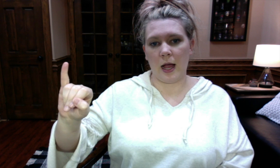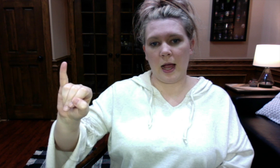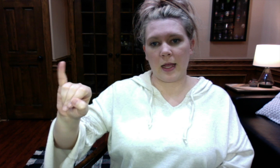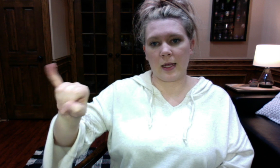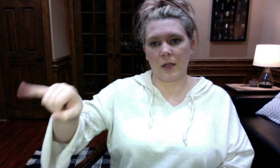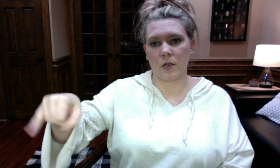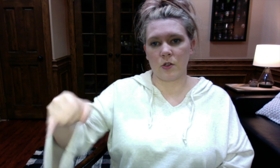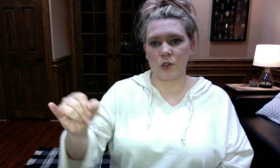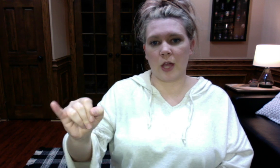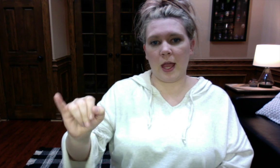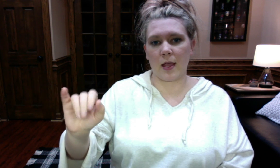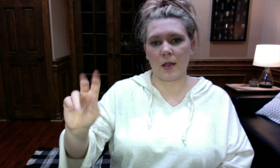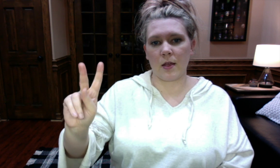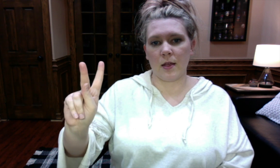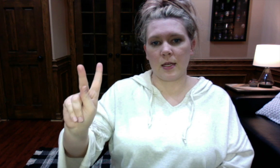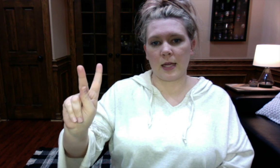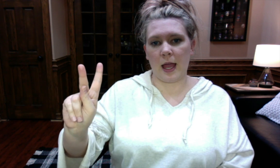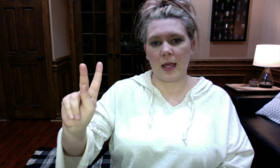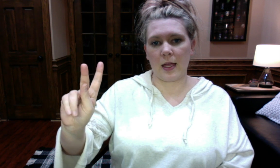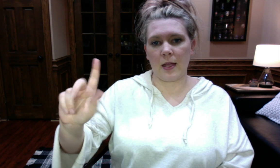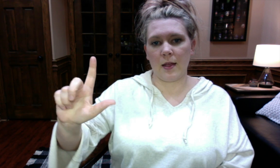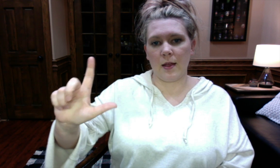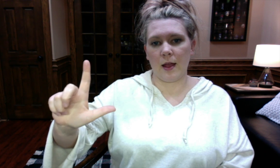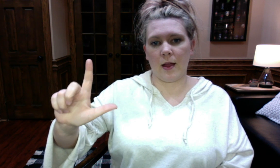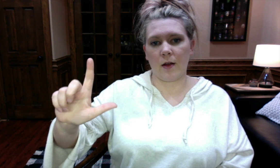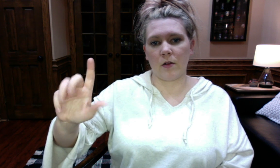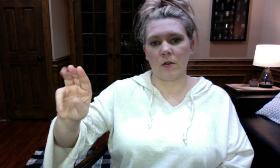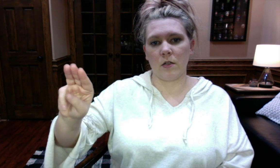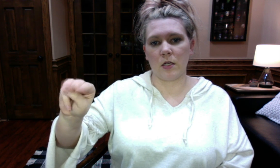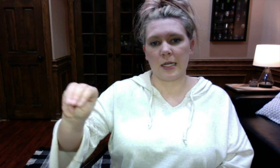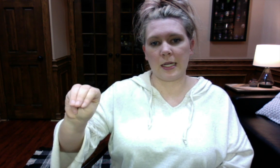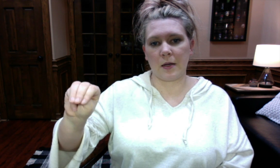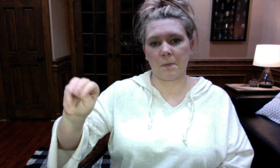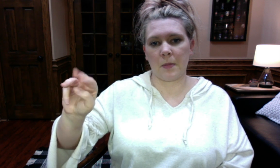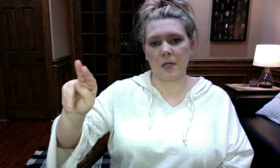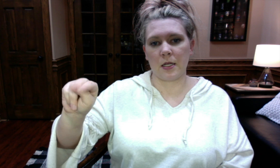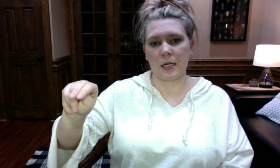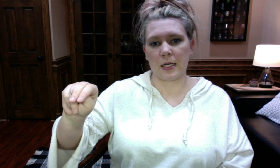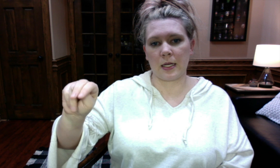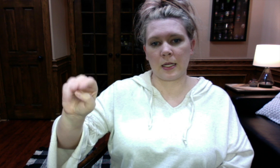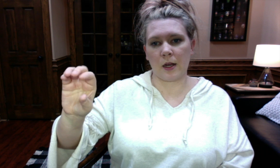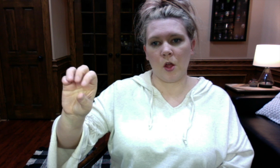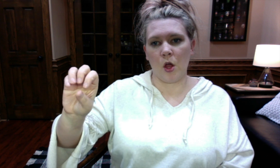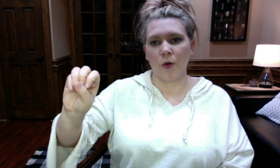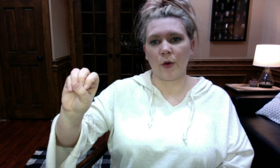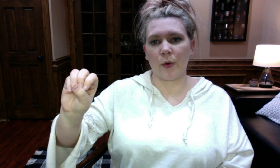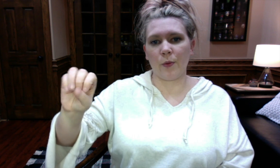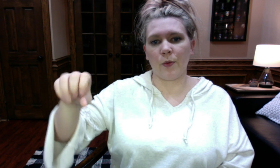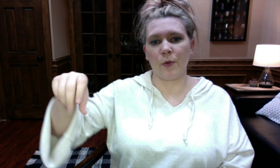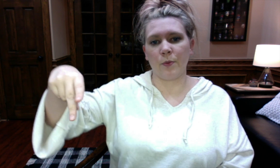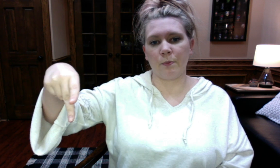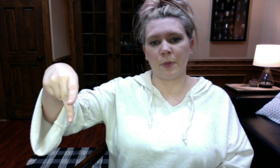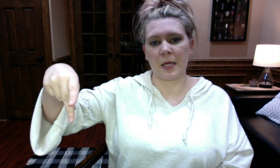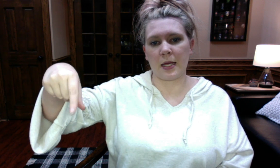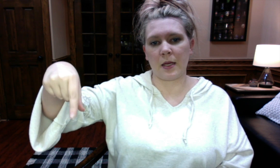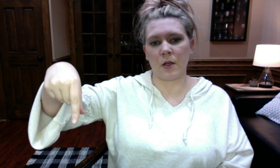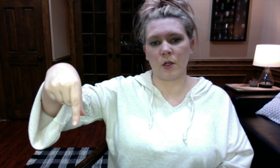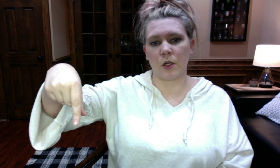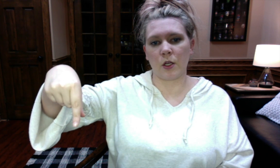I, J, K, L, M, N, O, P,